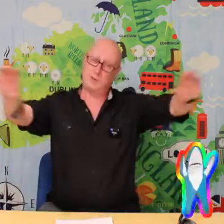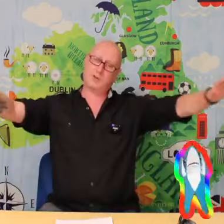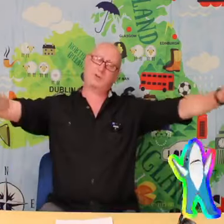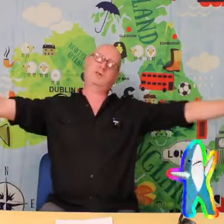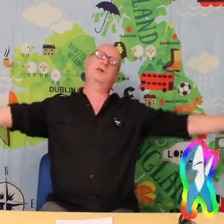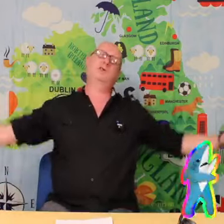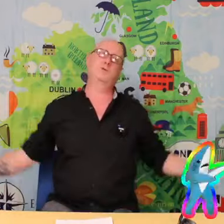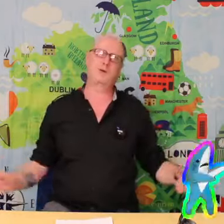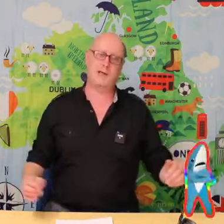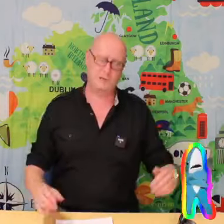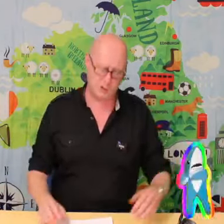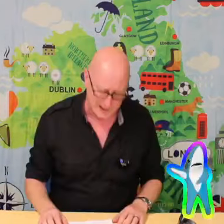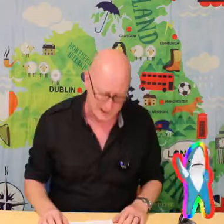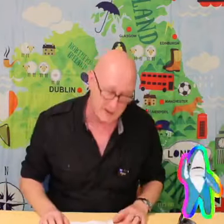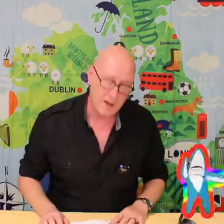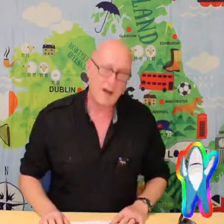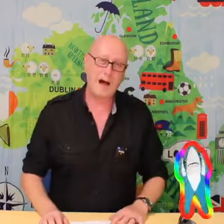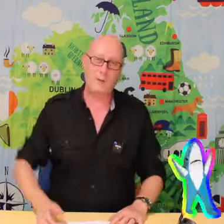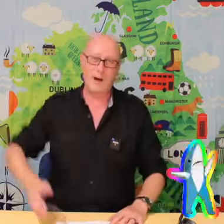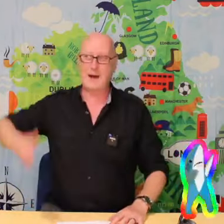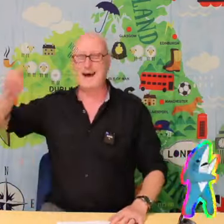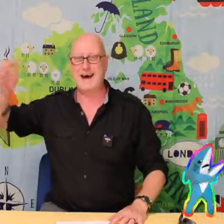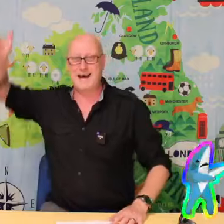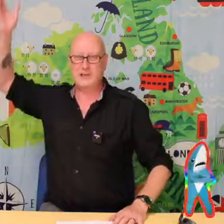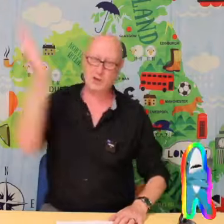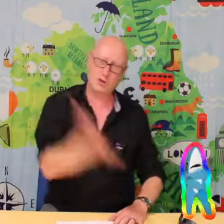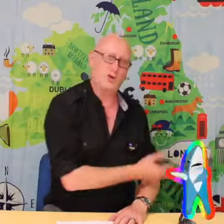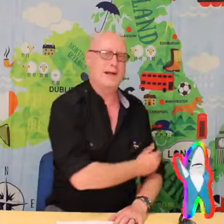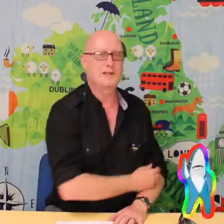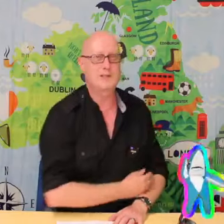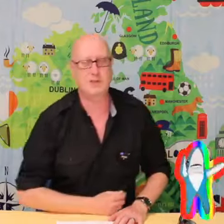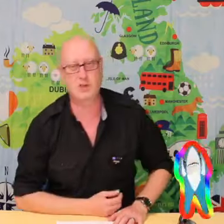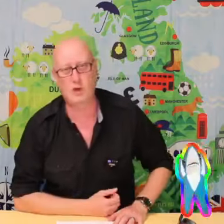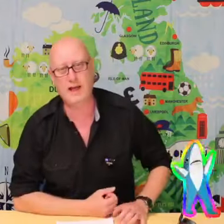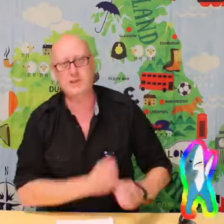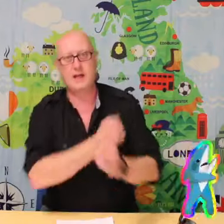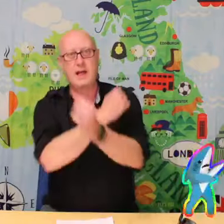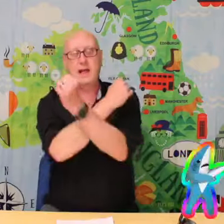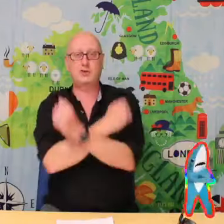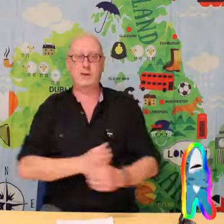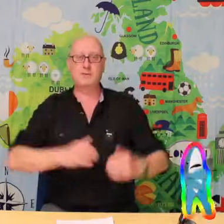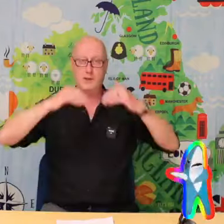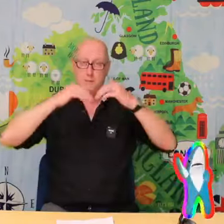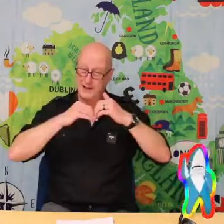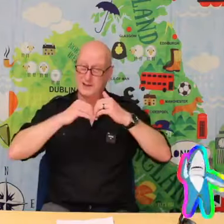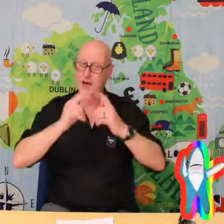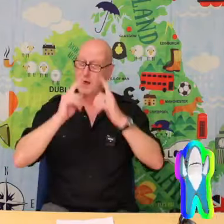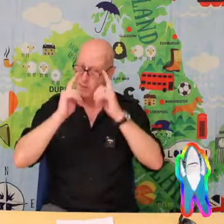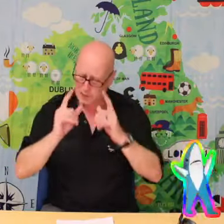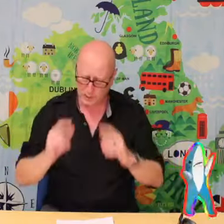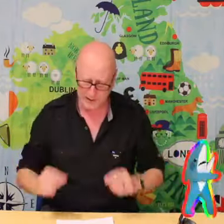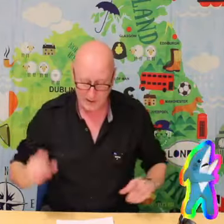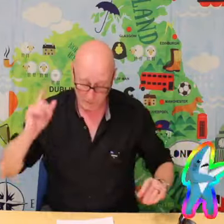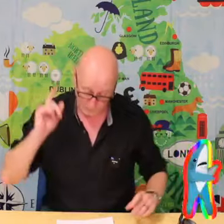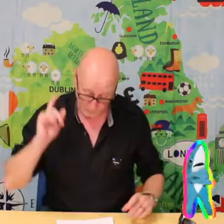across the nation, throughout time and space. What? Our art stroke activity showcase, extreme to the max, this week